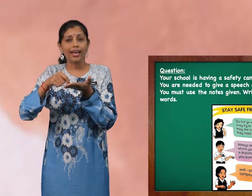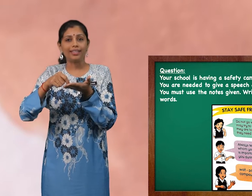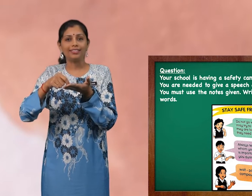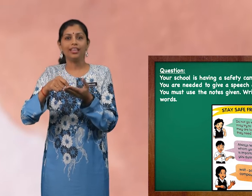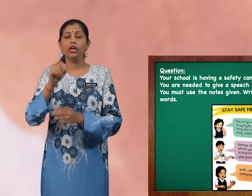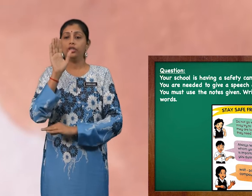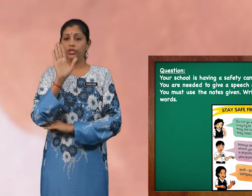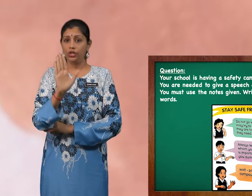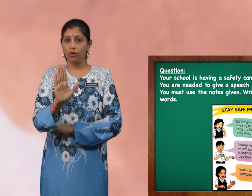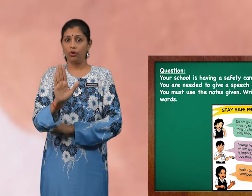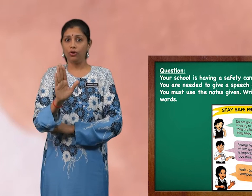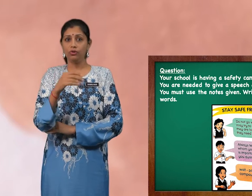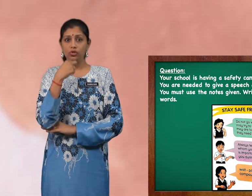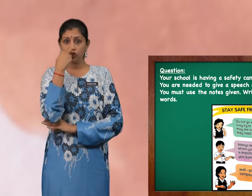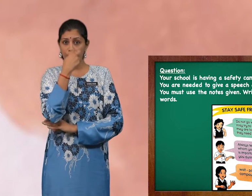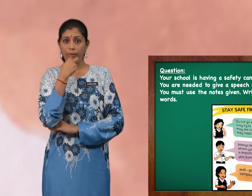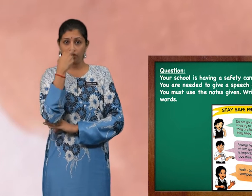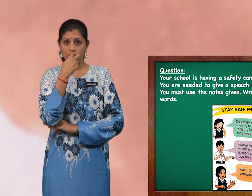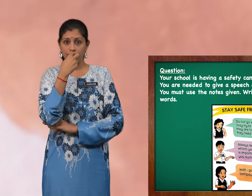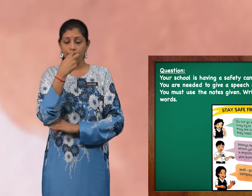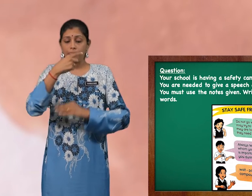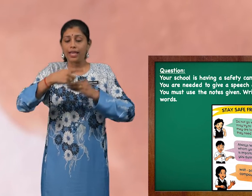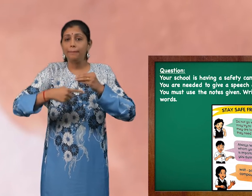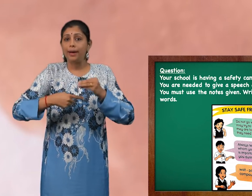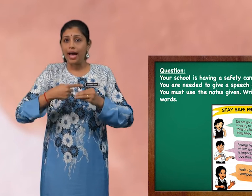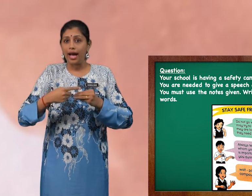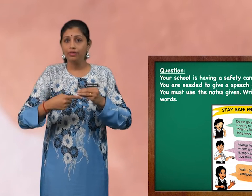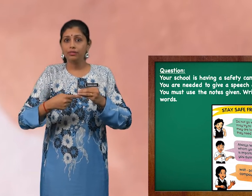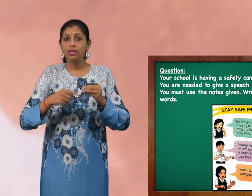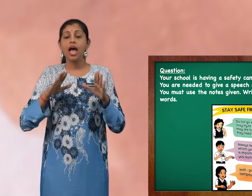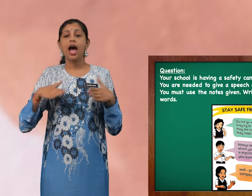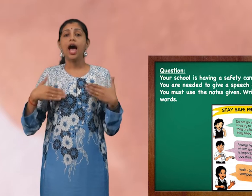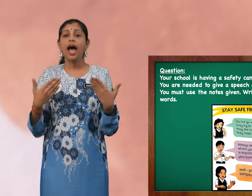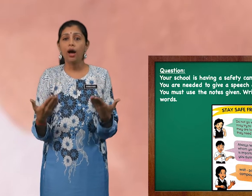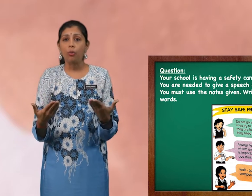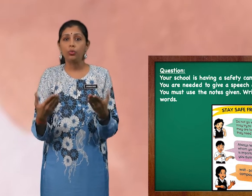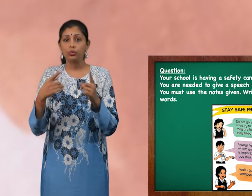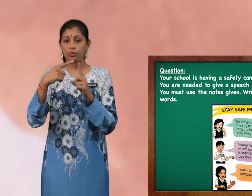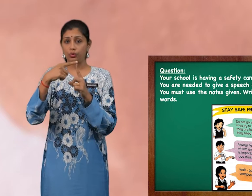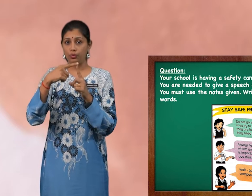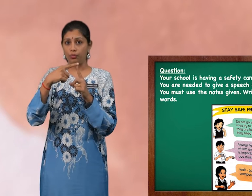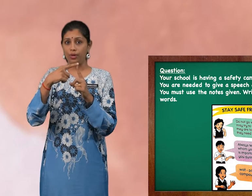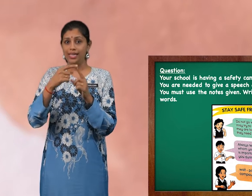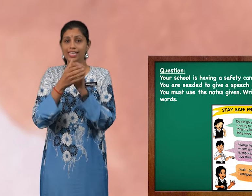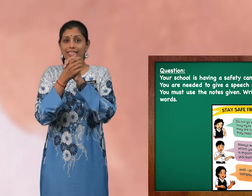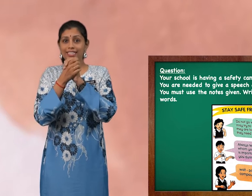write your speech about how to